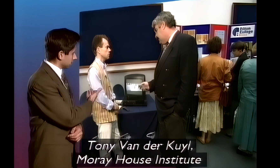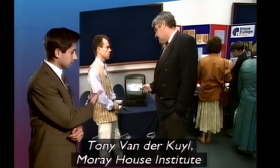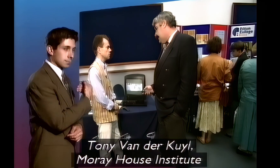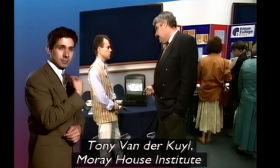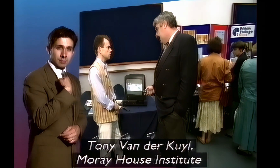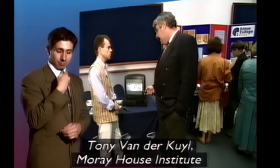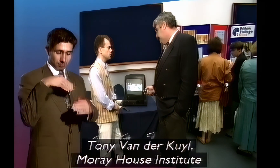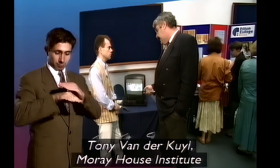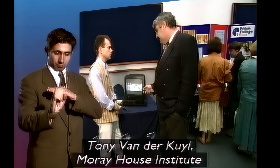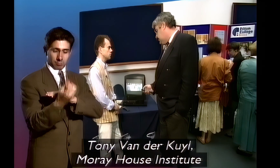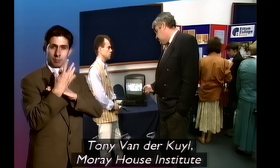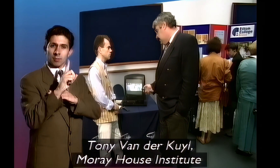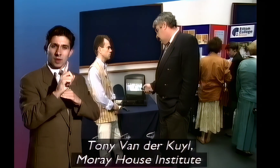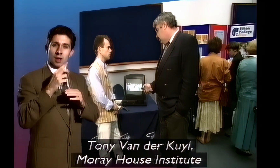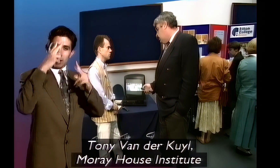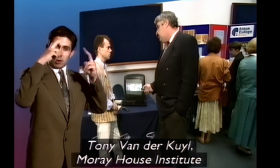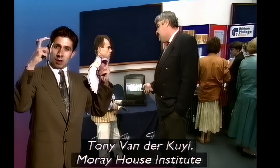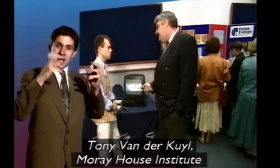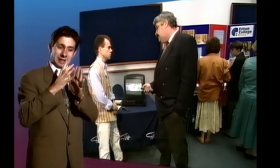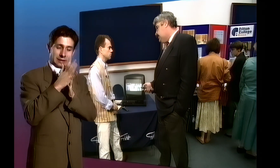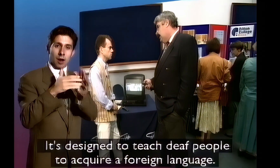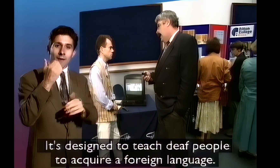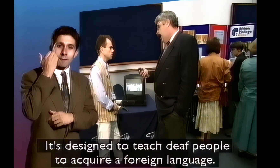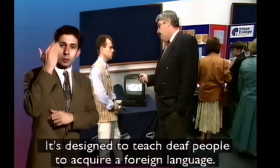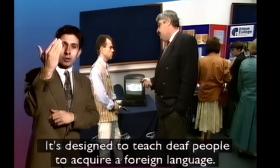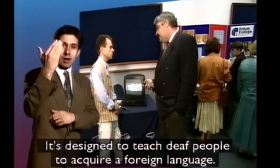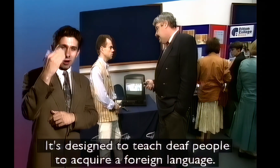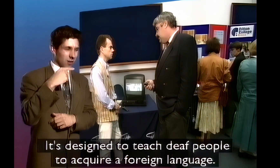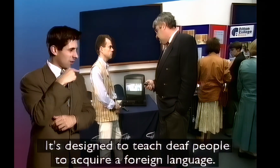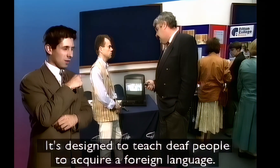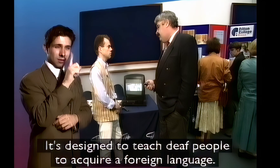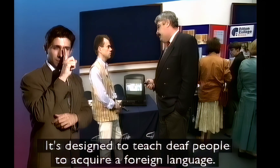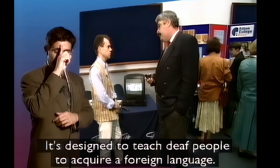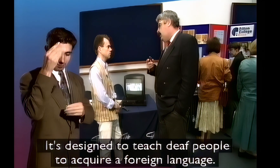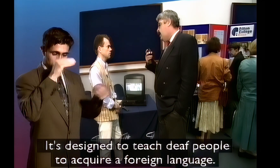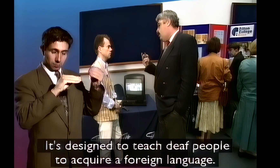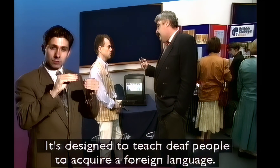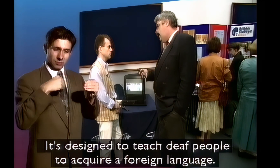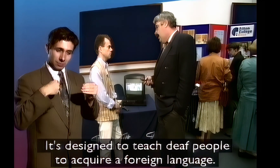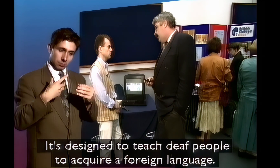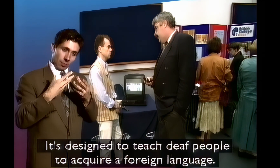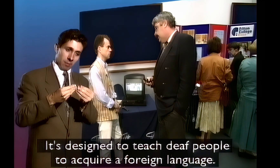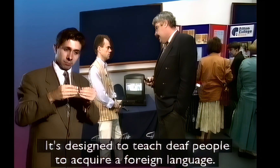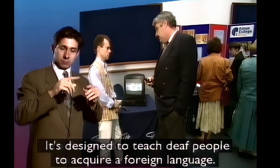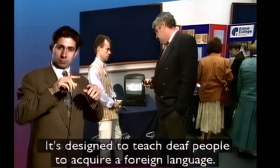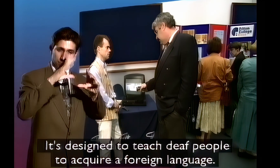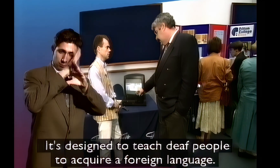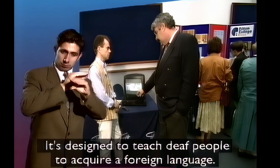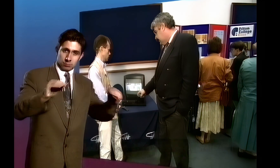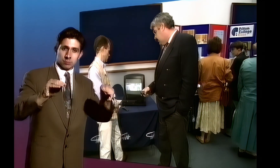a package to help to teach deaf people acquire a foreign language. And in this